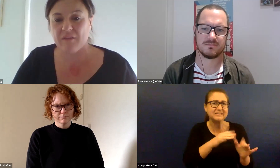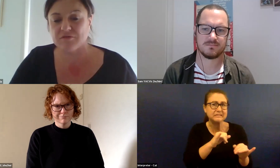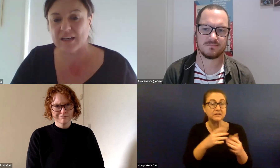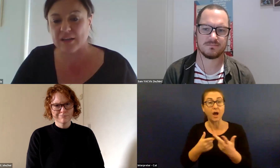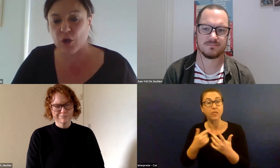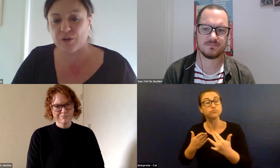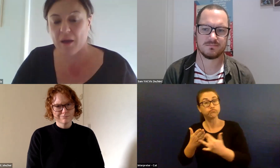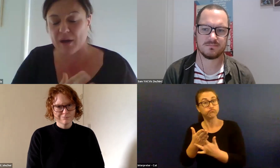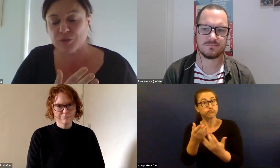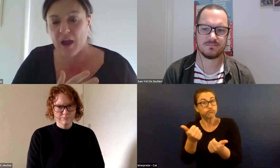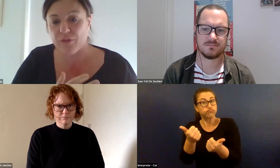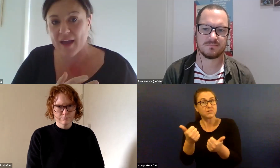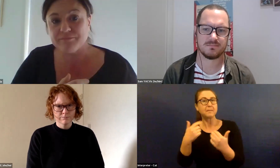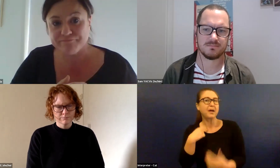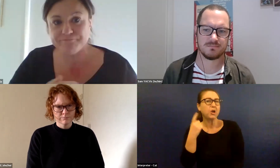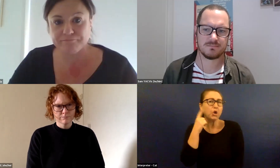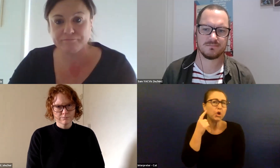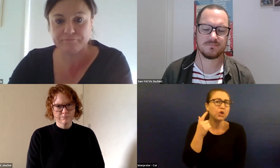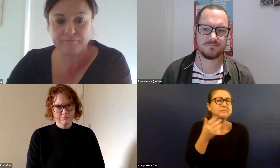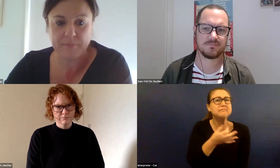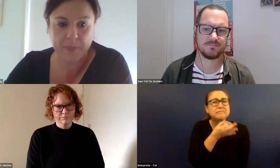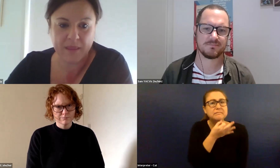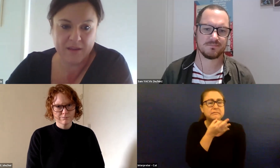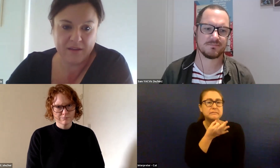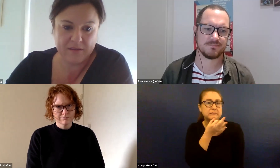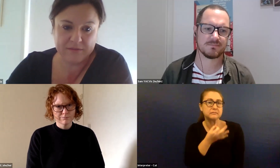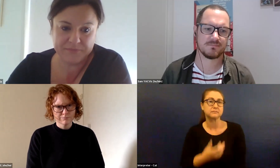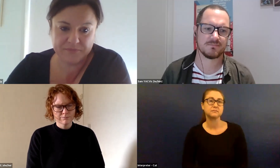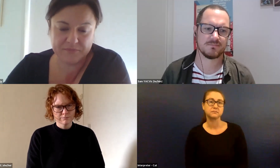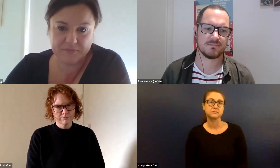I haven't really heard that much about that.